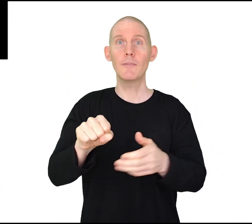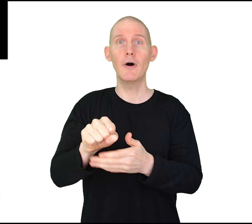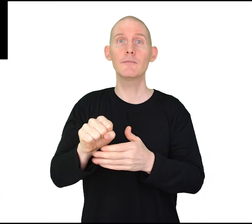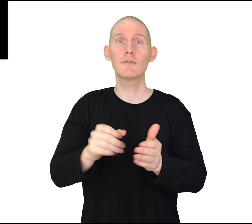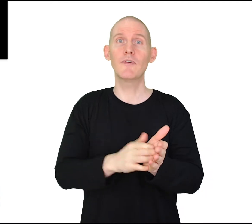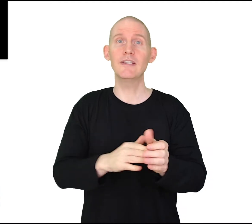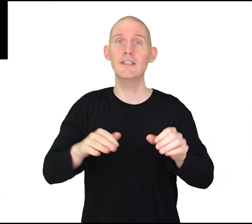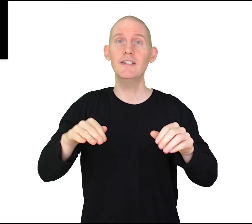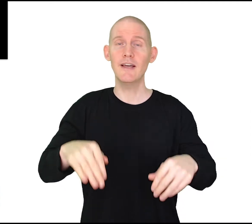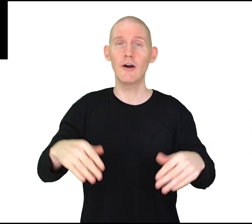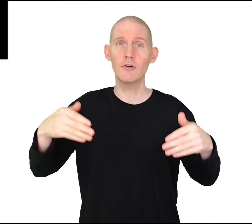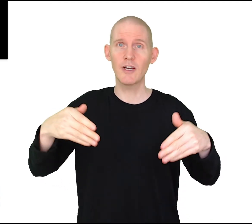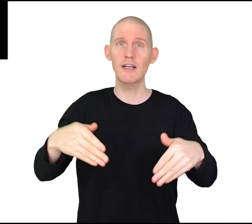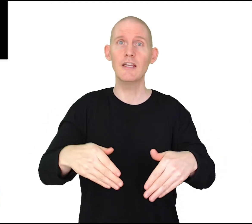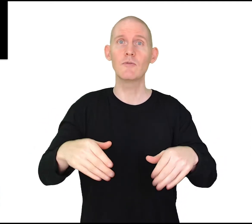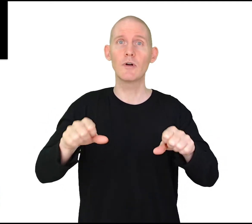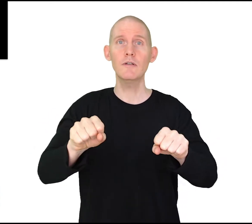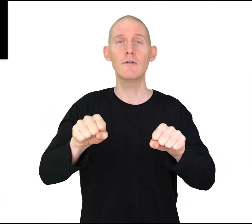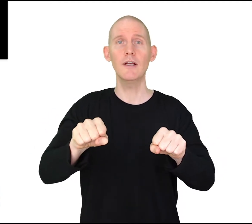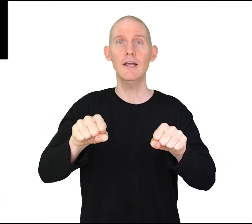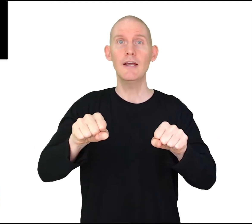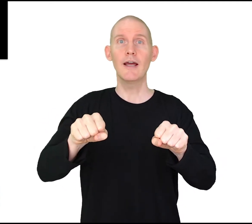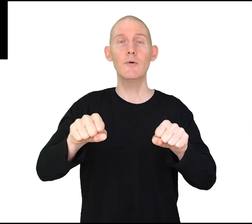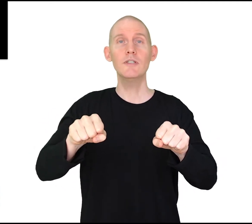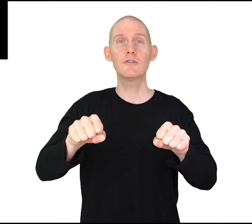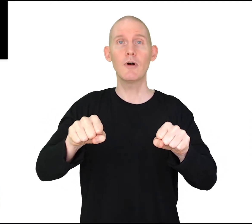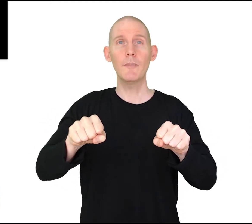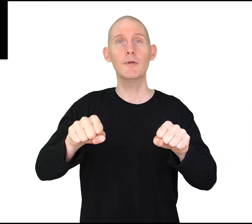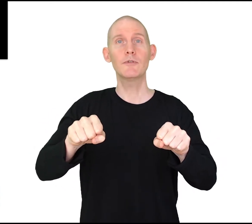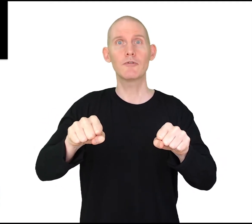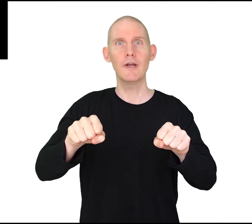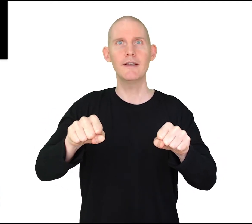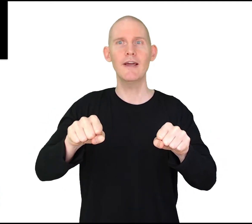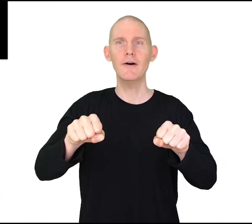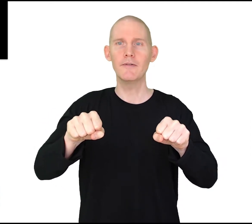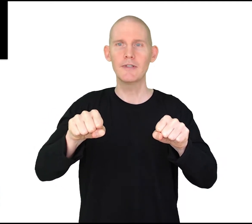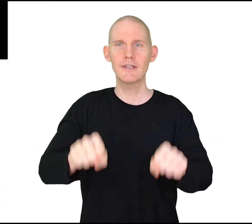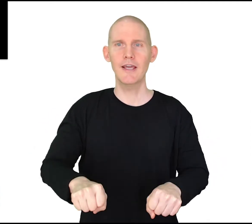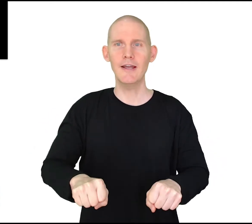palms are facing down or kind of inward, right? Now we just drop them straight down. Can.